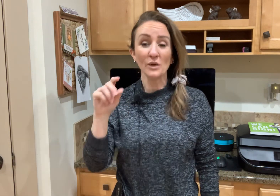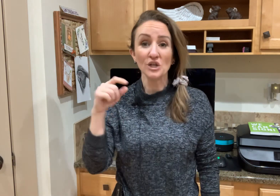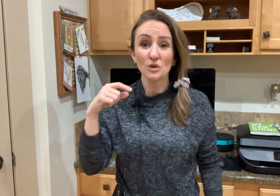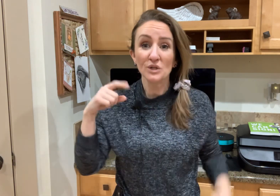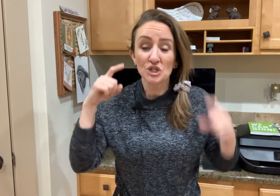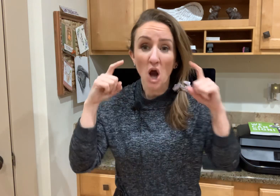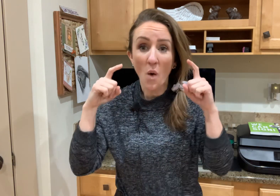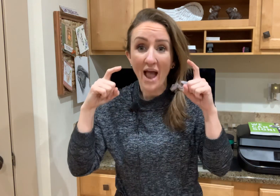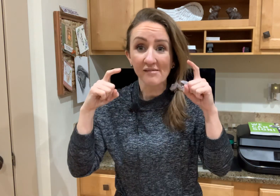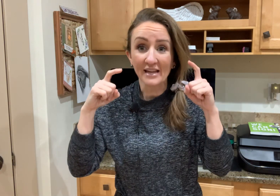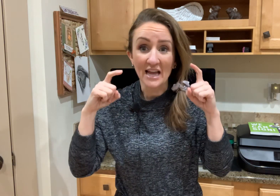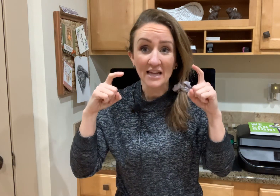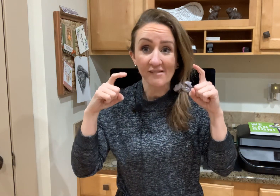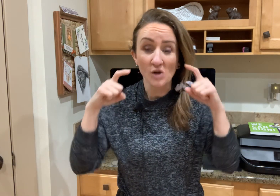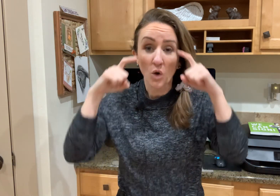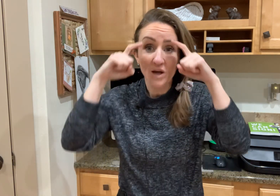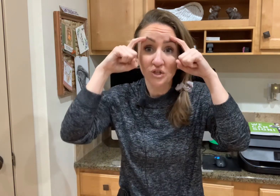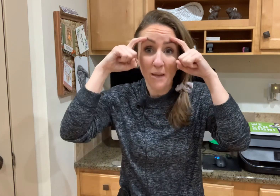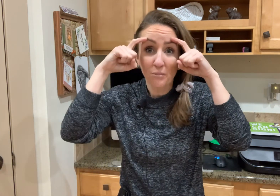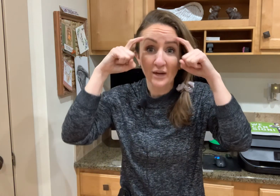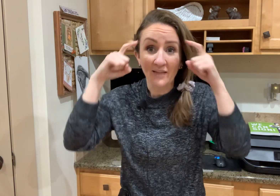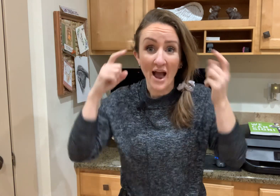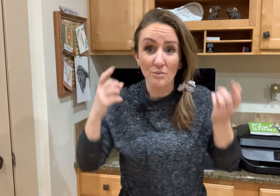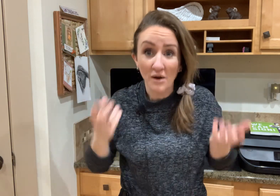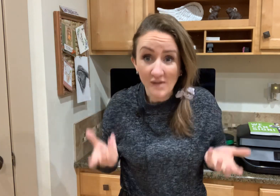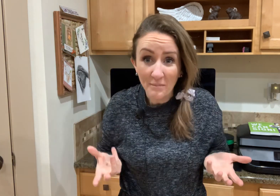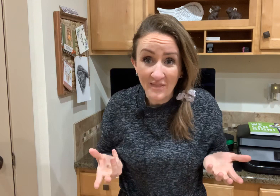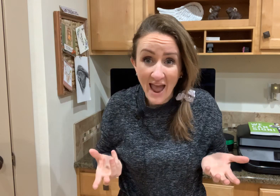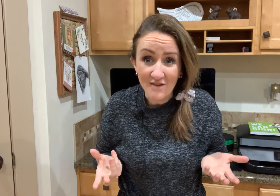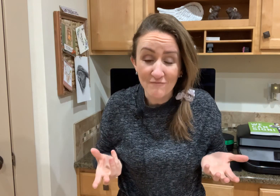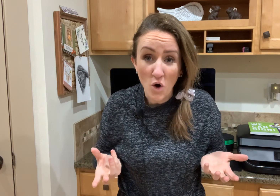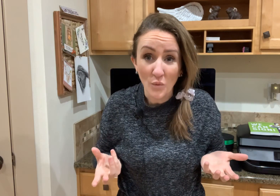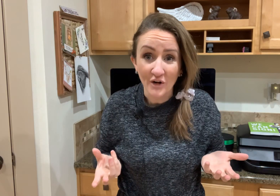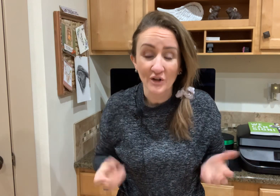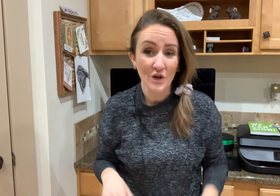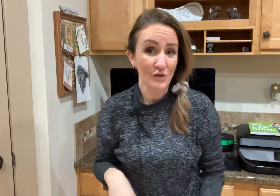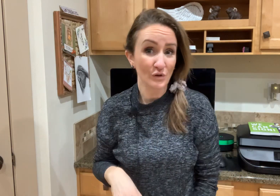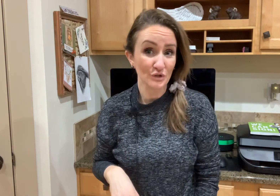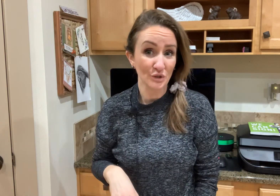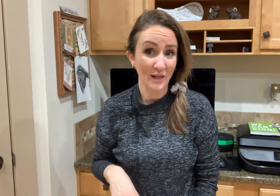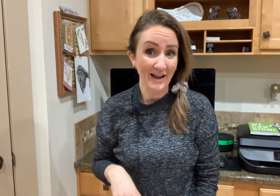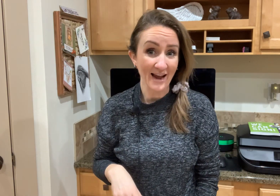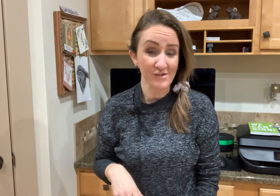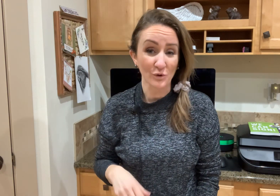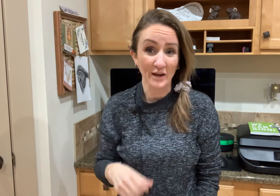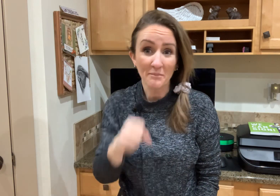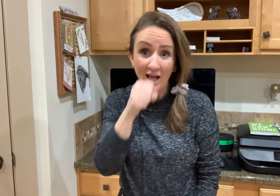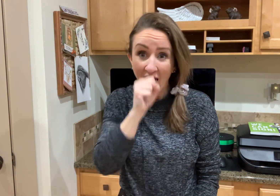we show asking a yes-no question by putting the eyebrows up and the head forward. So, do you like ice cream?